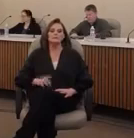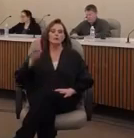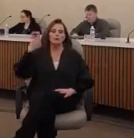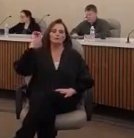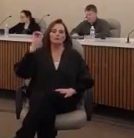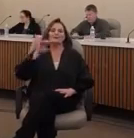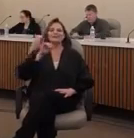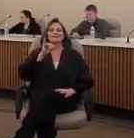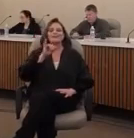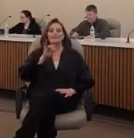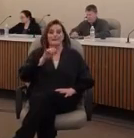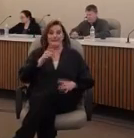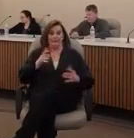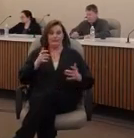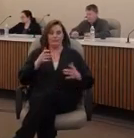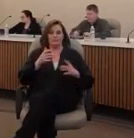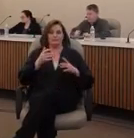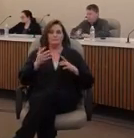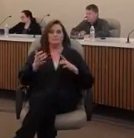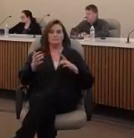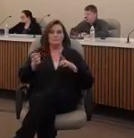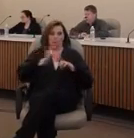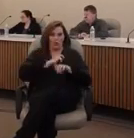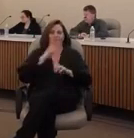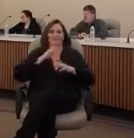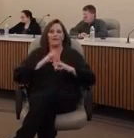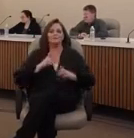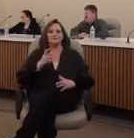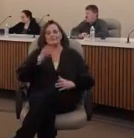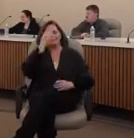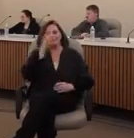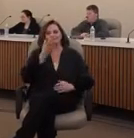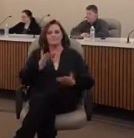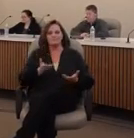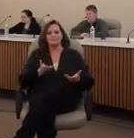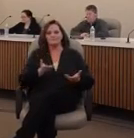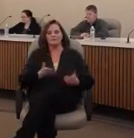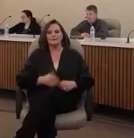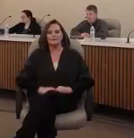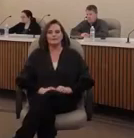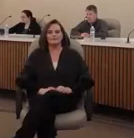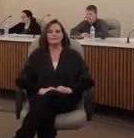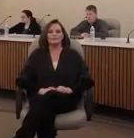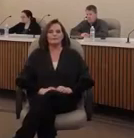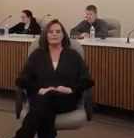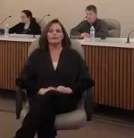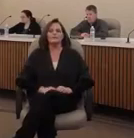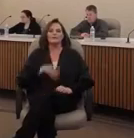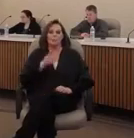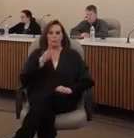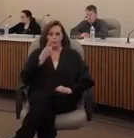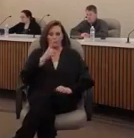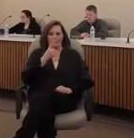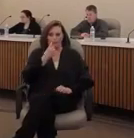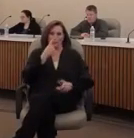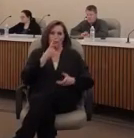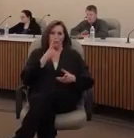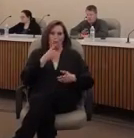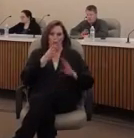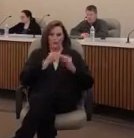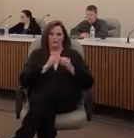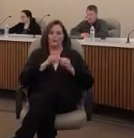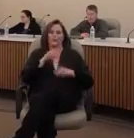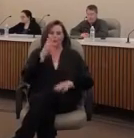So if you do call in, be aware that it's one number, so one